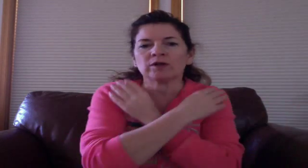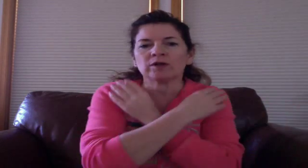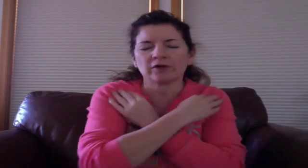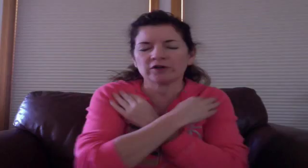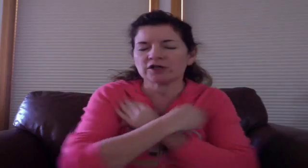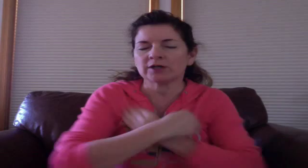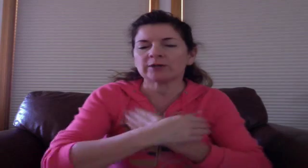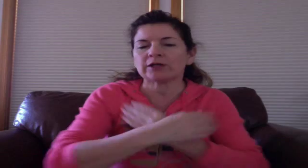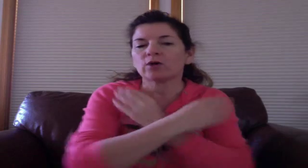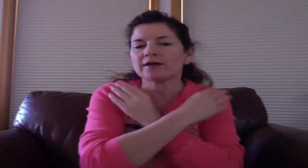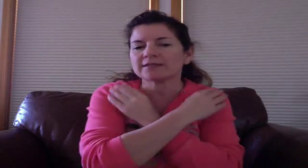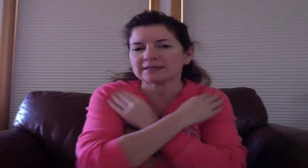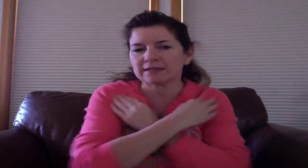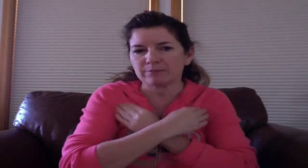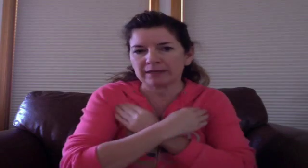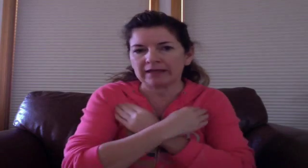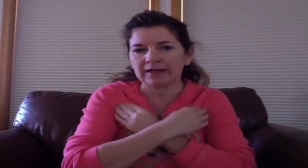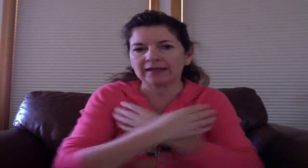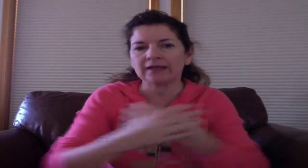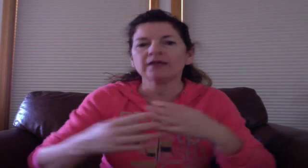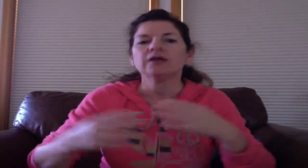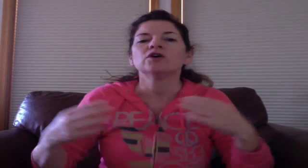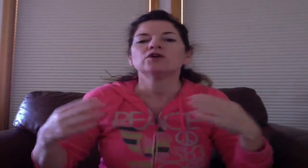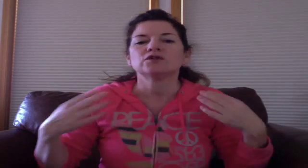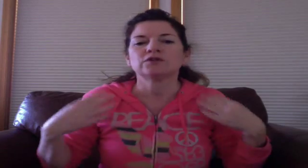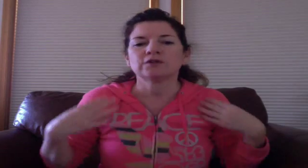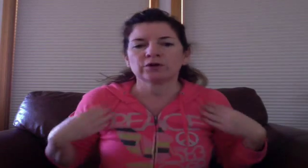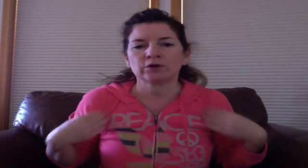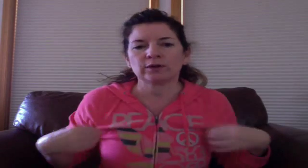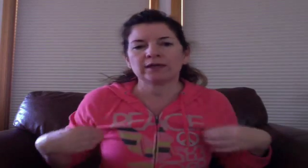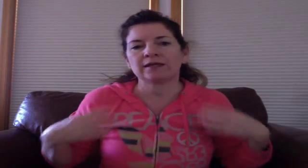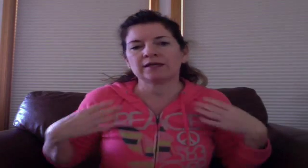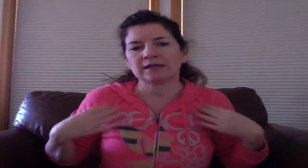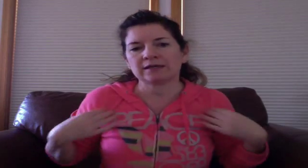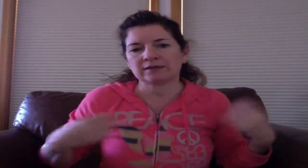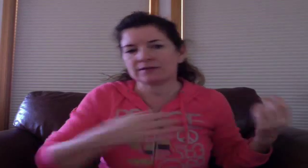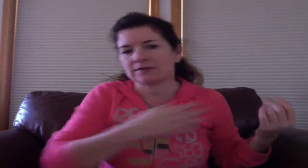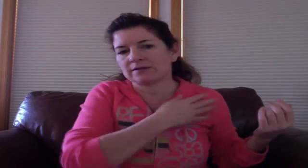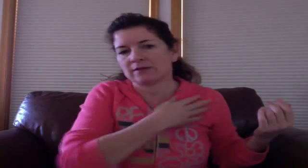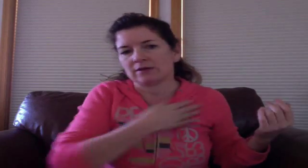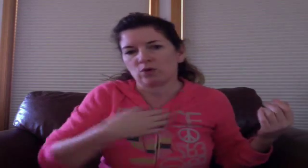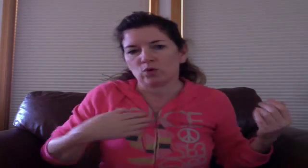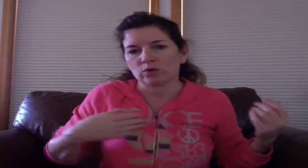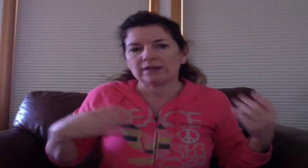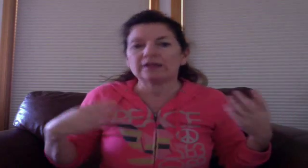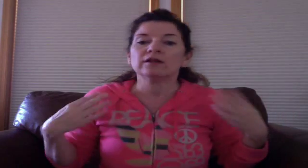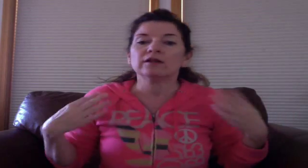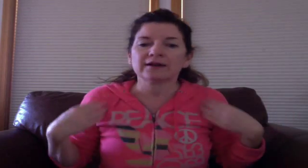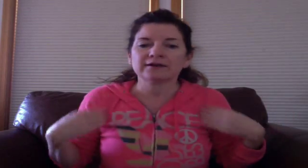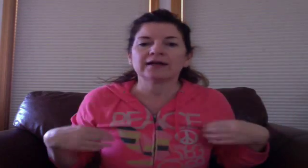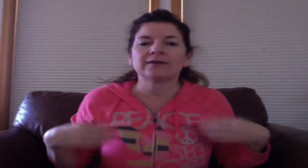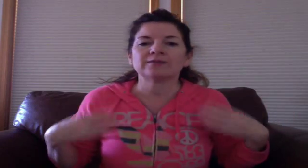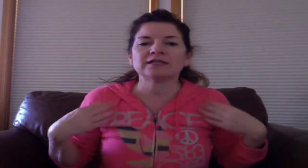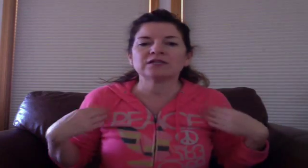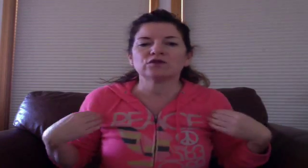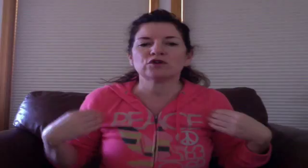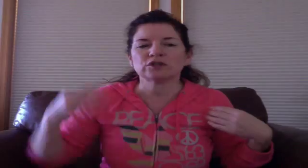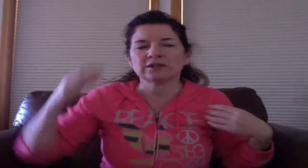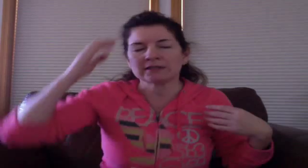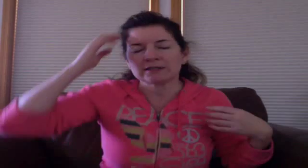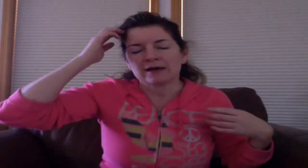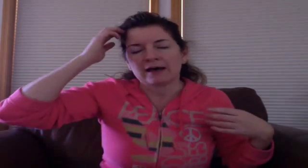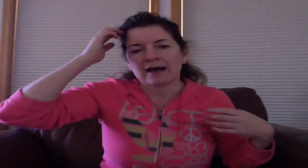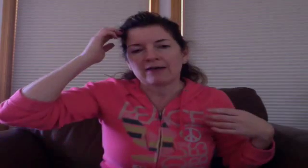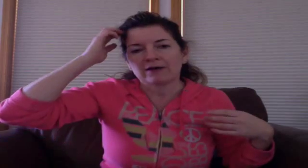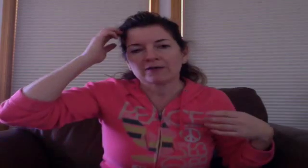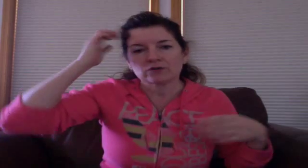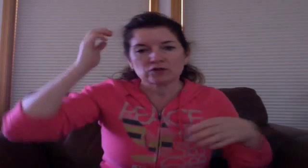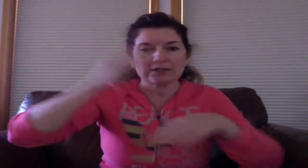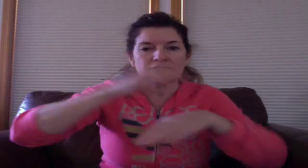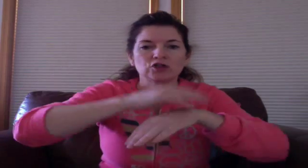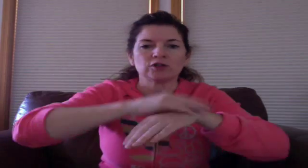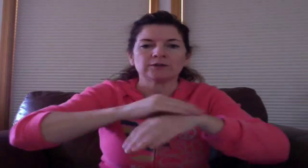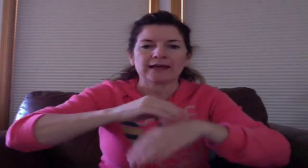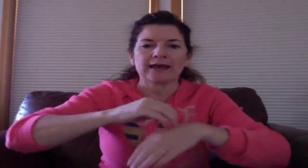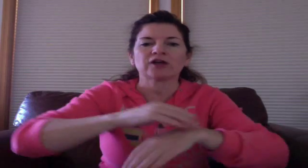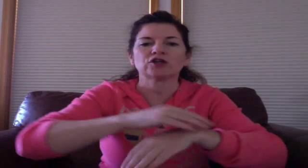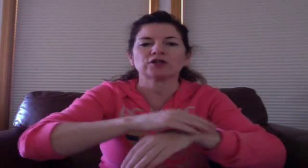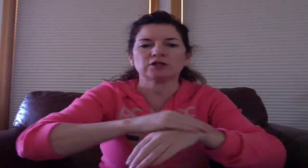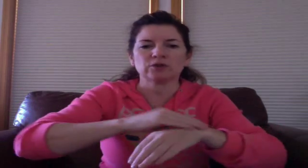aren't generally crossing the midline, so it is a lot of times these versions. I've also seen children actually do it